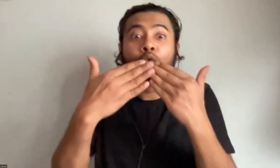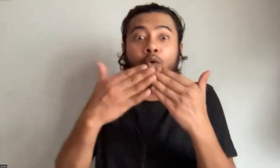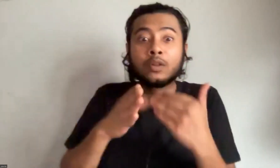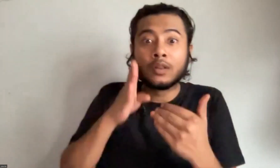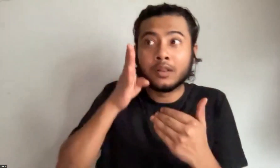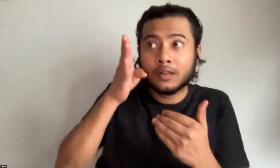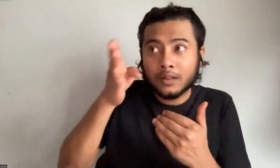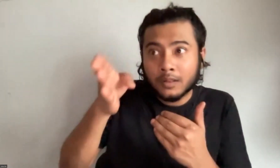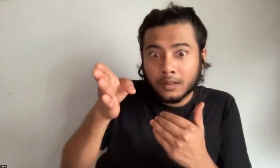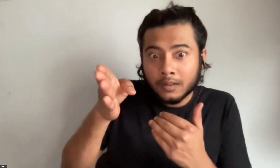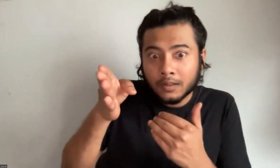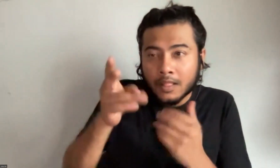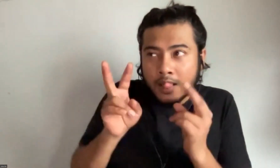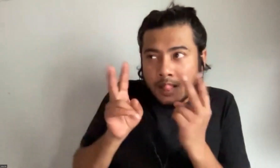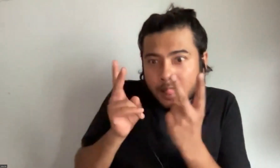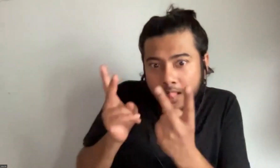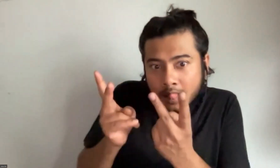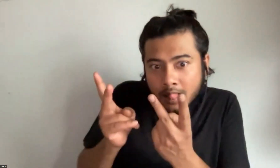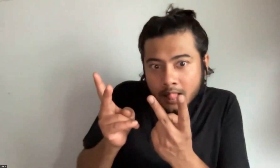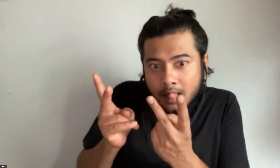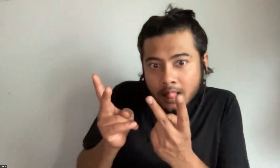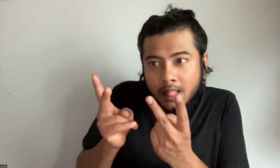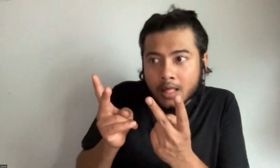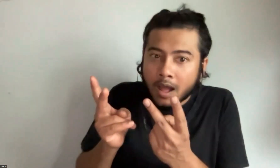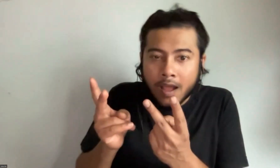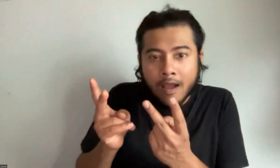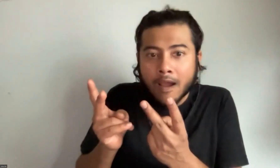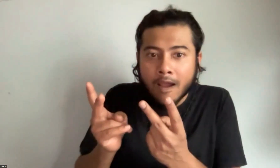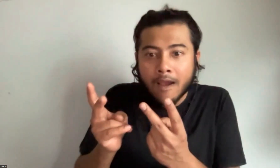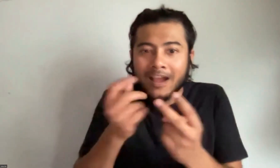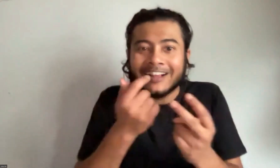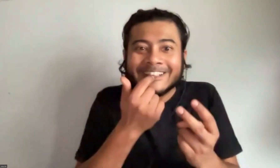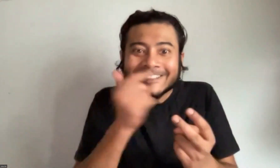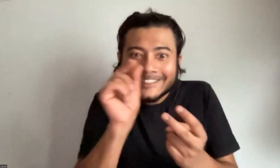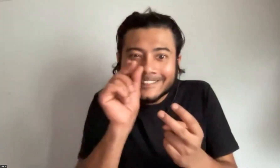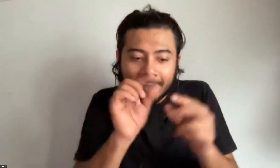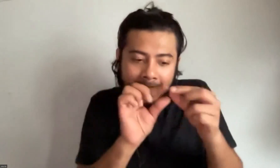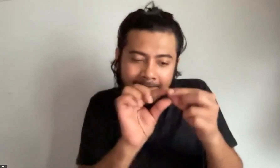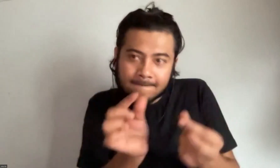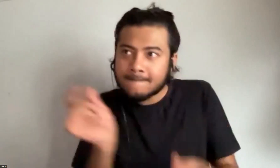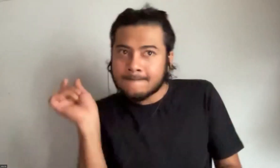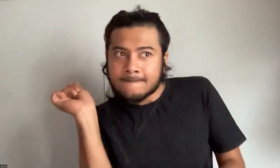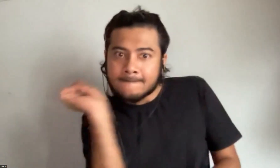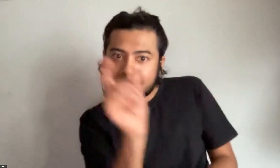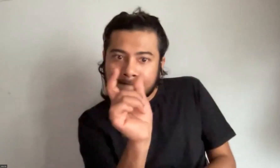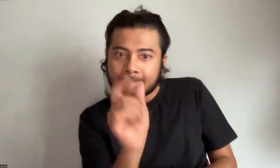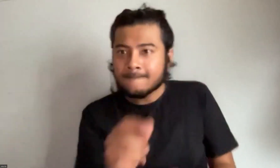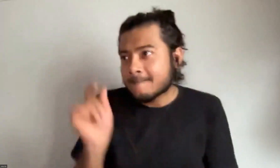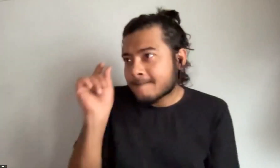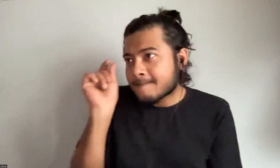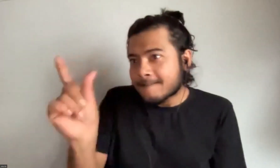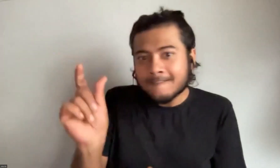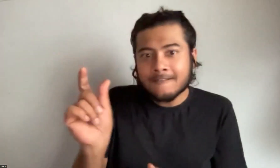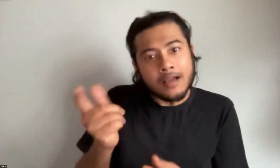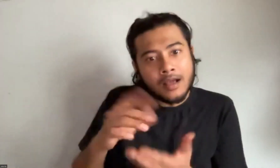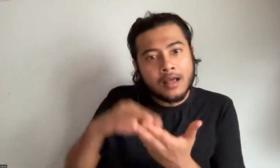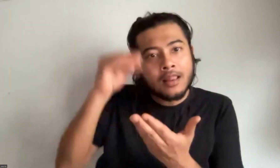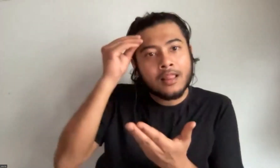the bad qualities. Have you noticed that? The child, when born, is so pure and innocent, but the moment he